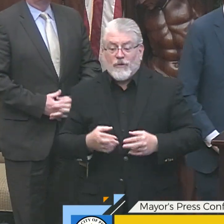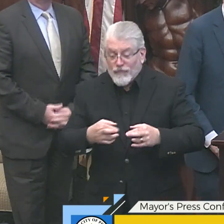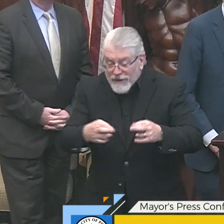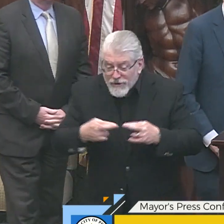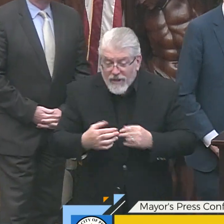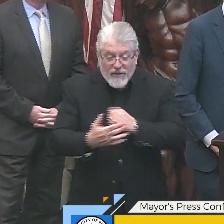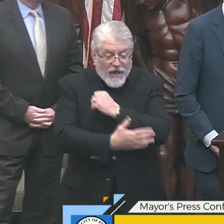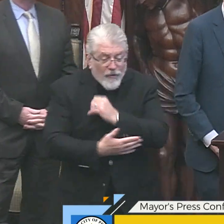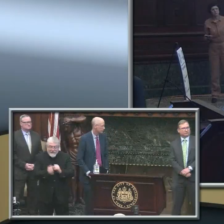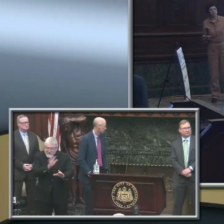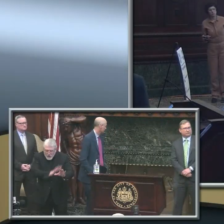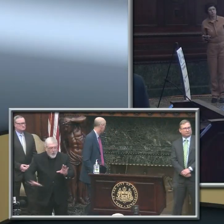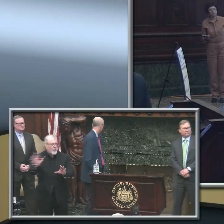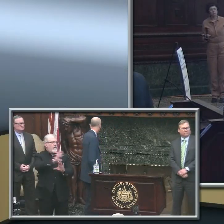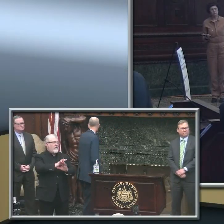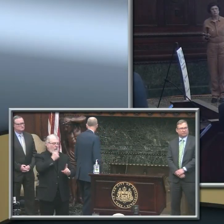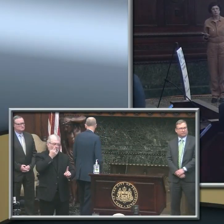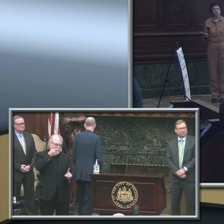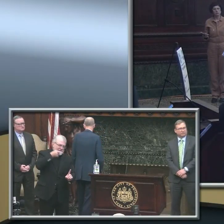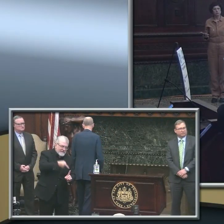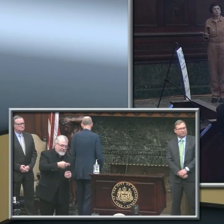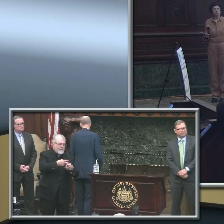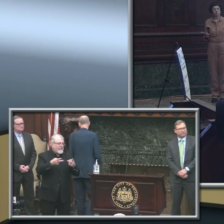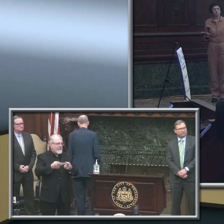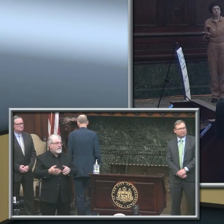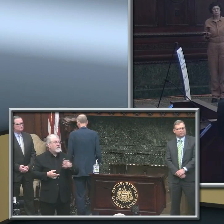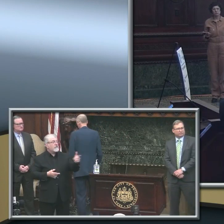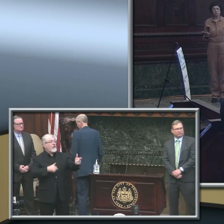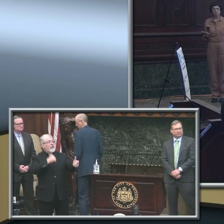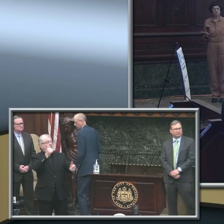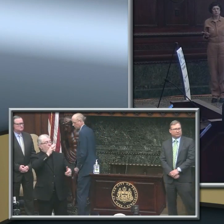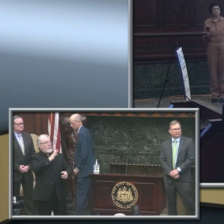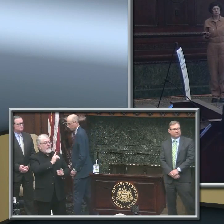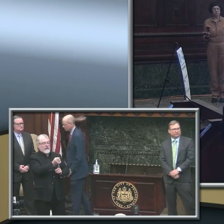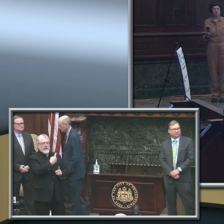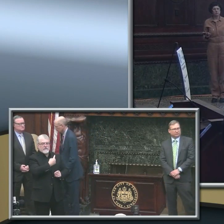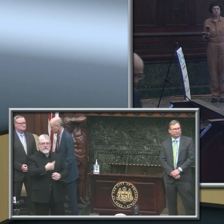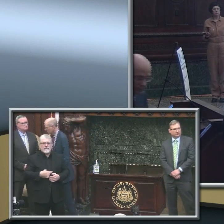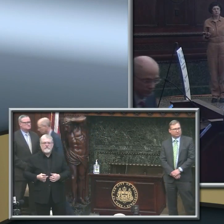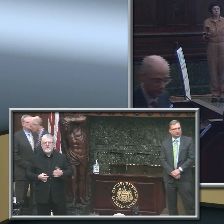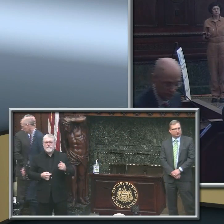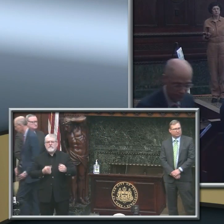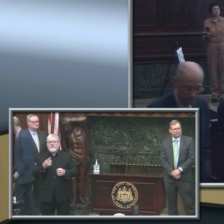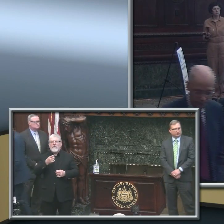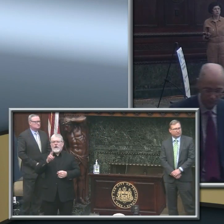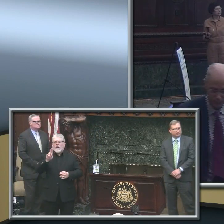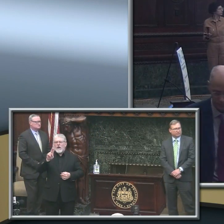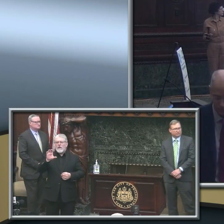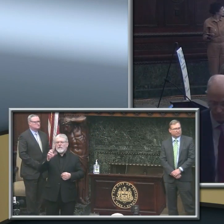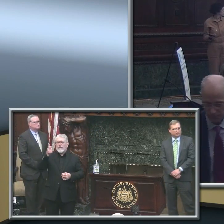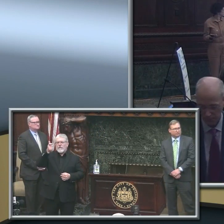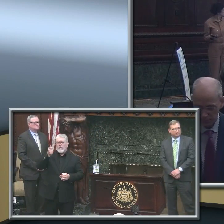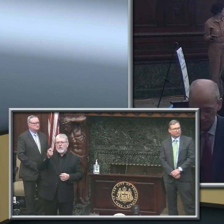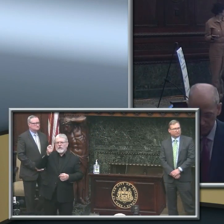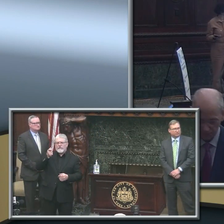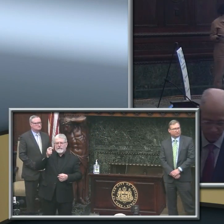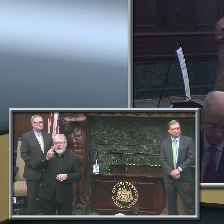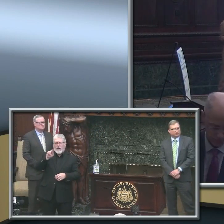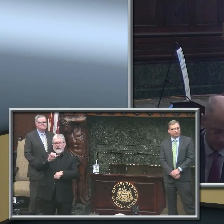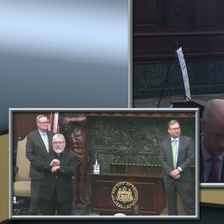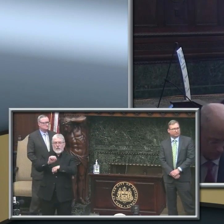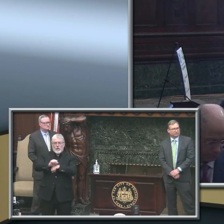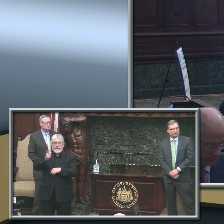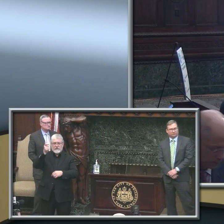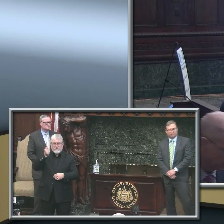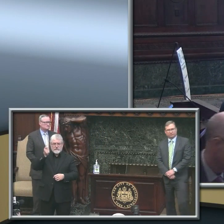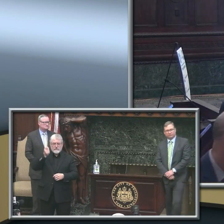We also touch on unemployment for a second. I'm also getting some questions from my newsroom also. At this point, where are we at with being able to assist